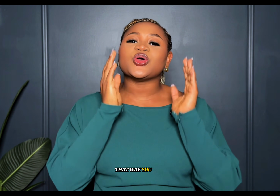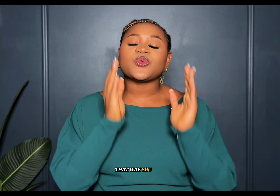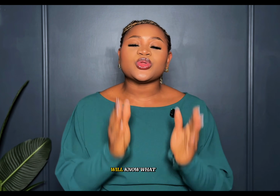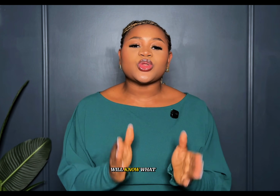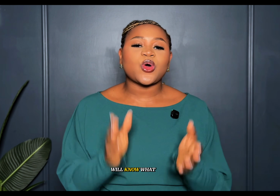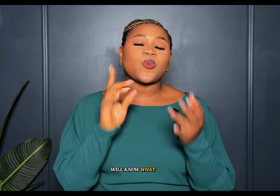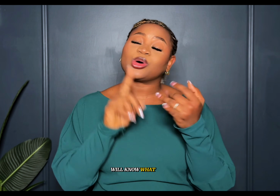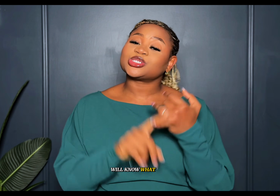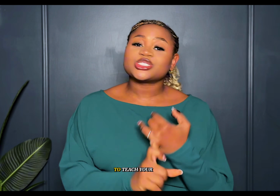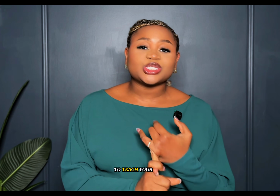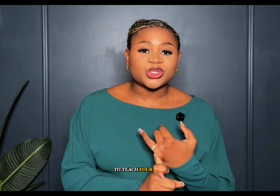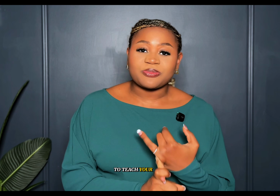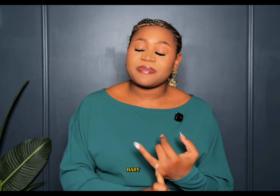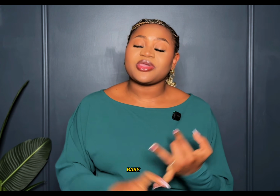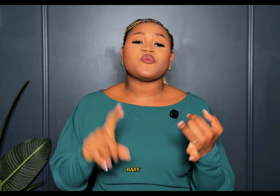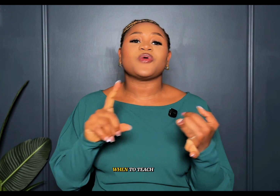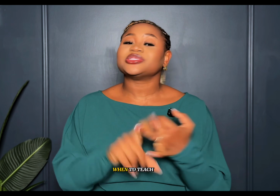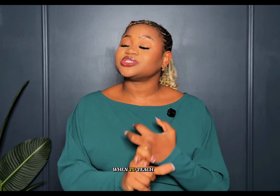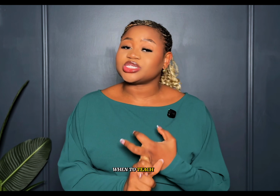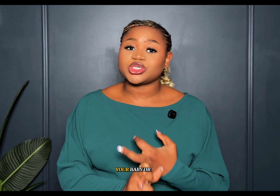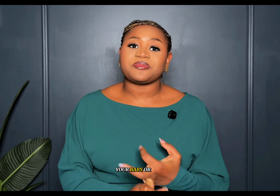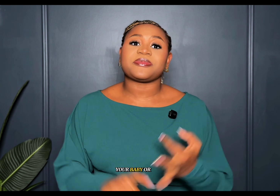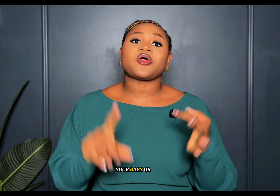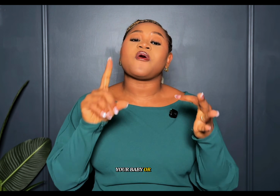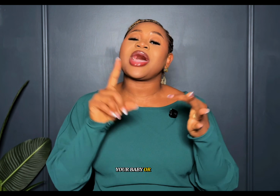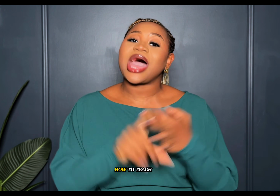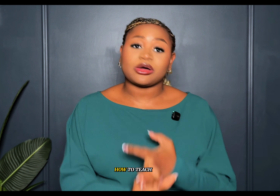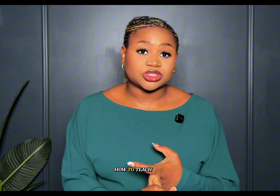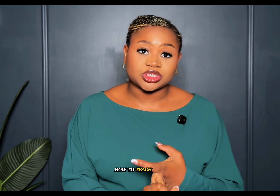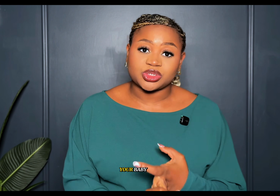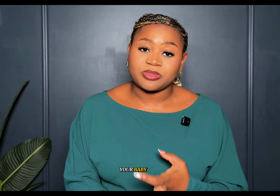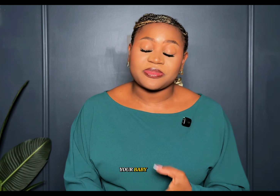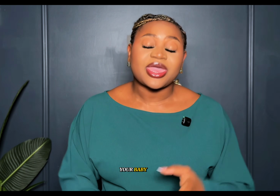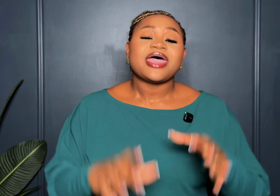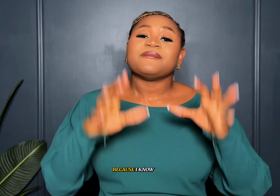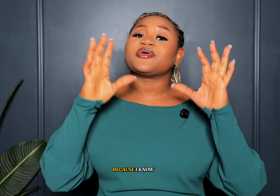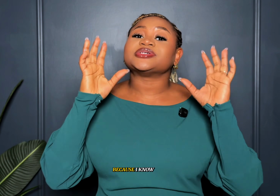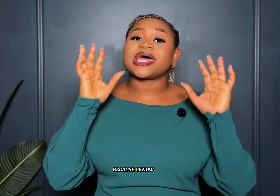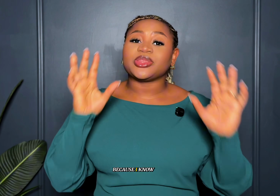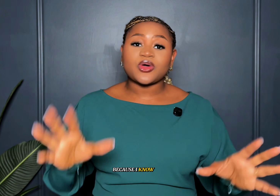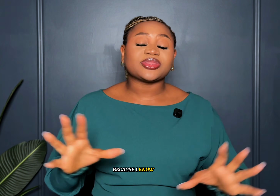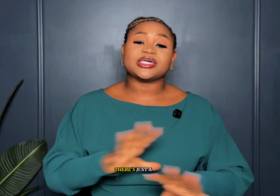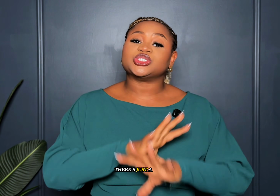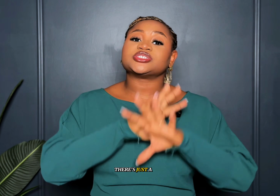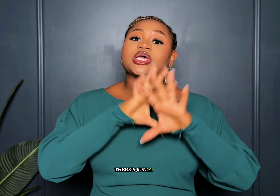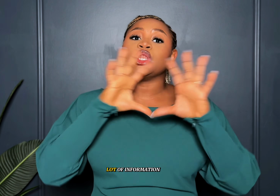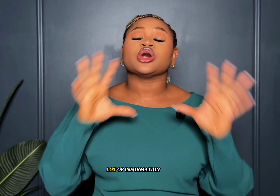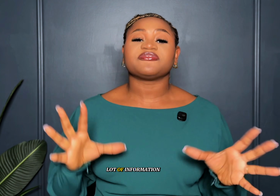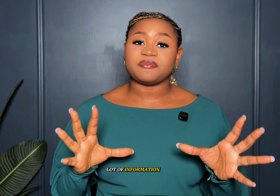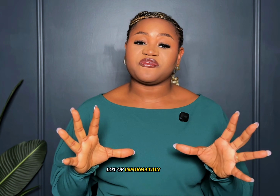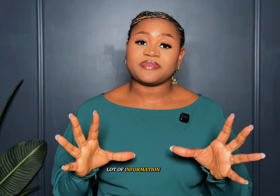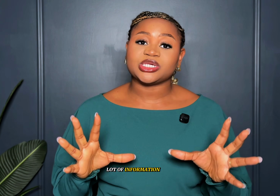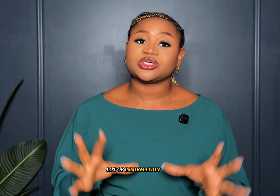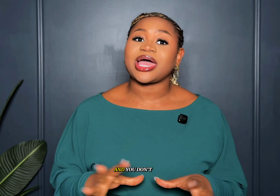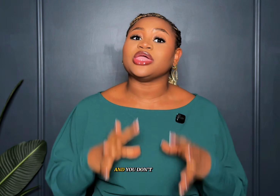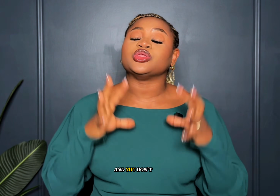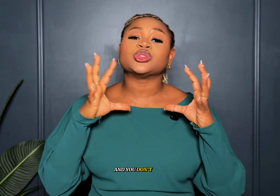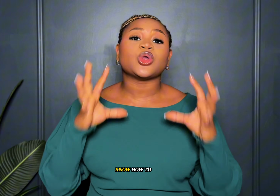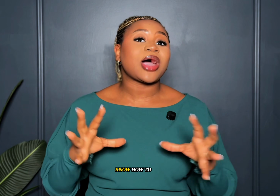will know what to teach your baby, when to teach your baby, or how to teach your baby. Because I know there's just a lot of information and you don't know how